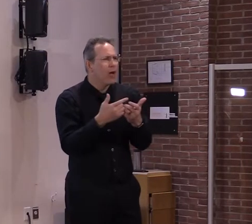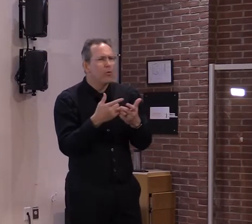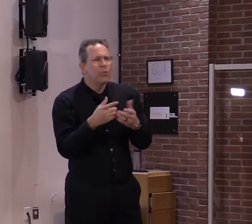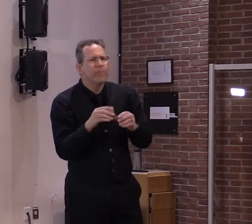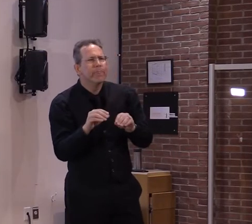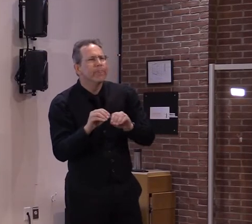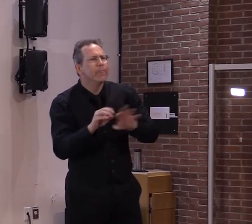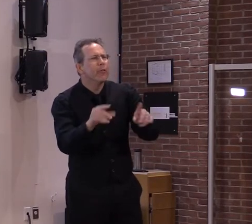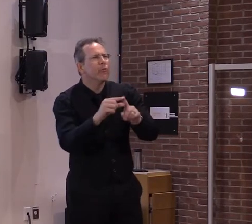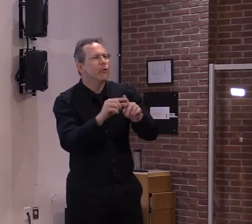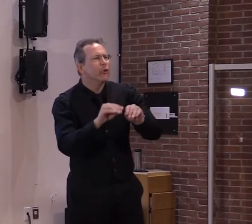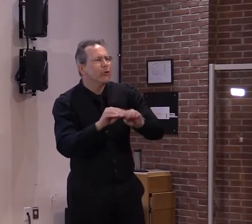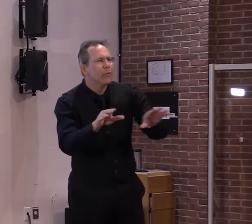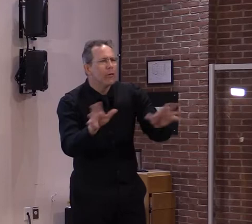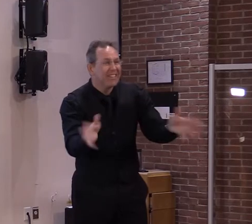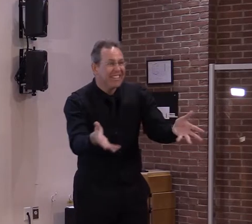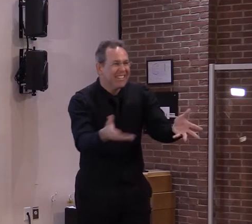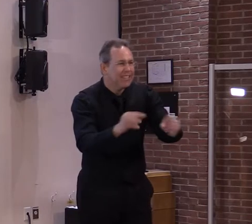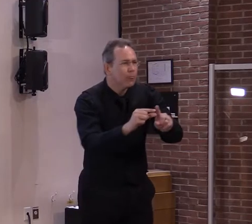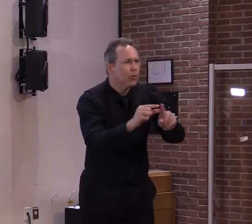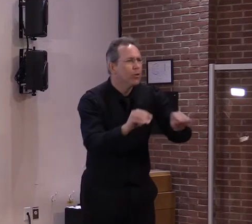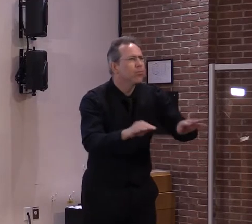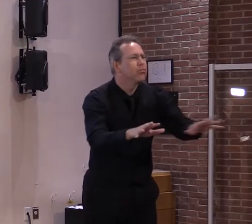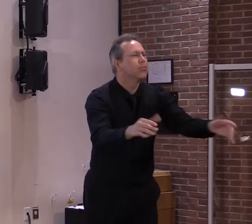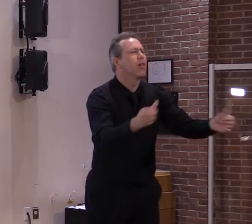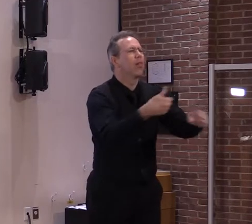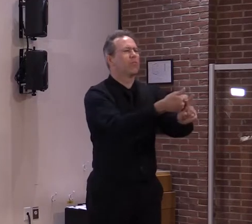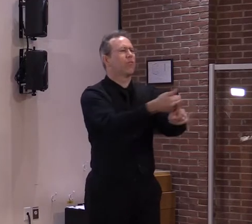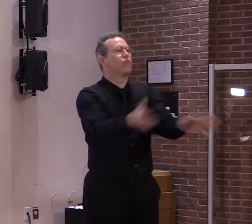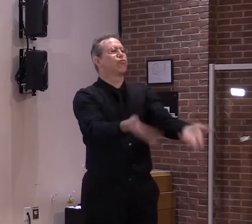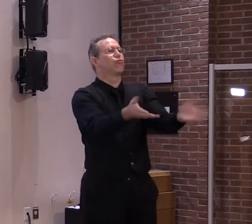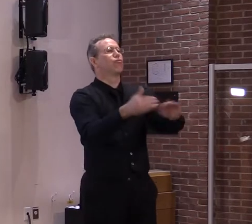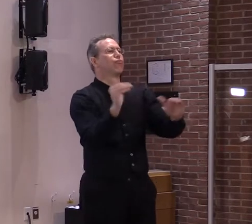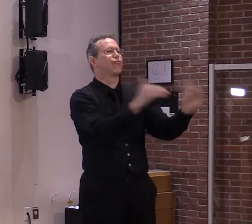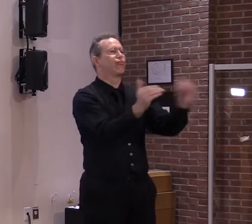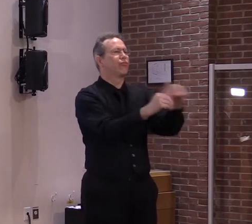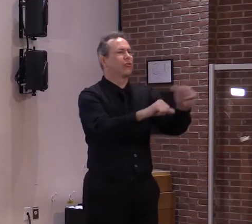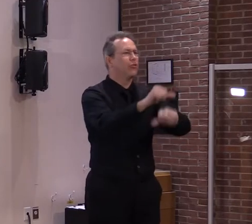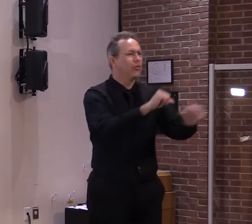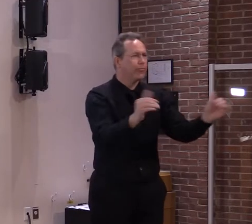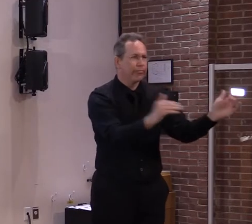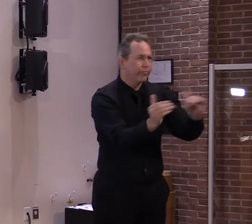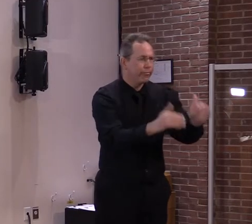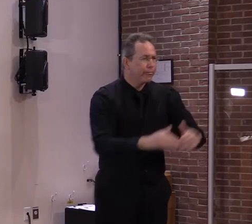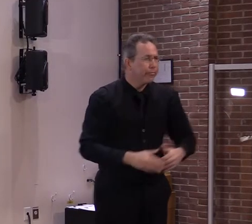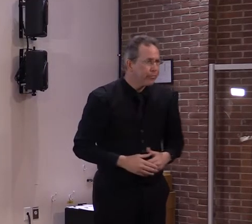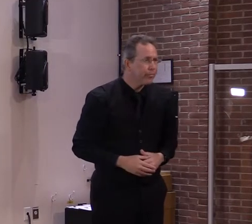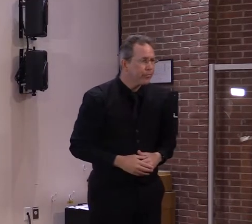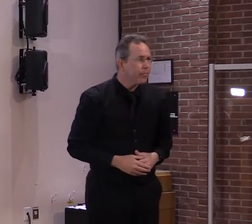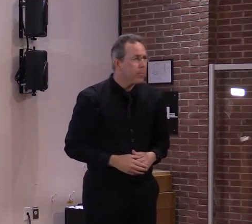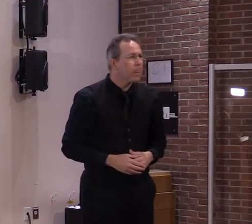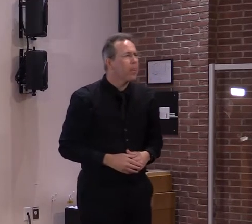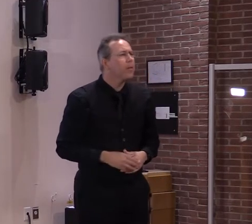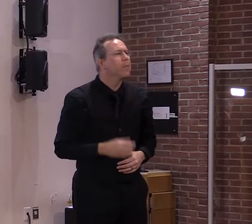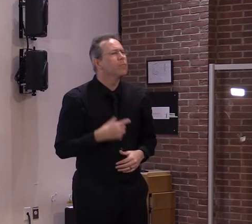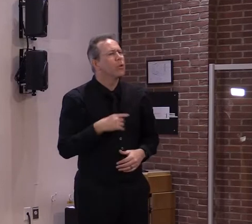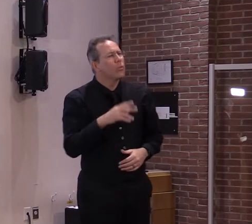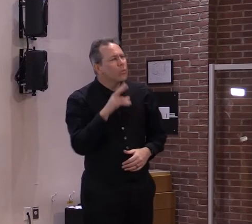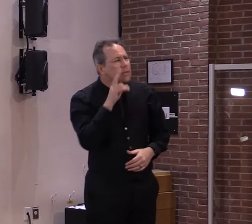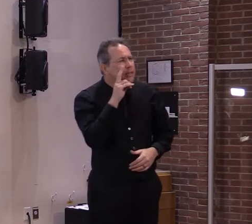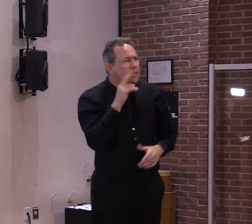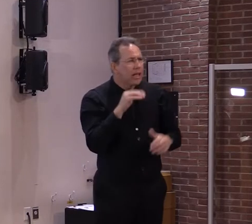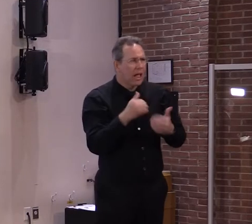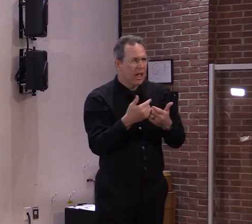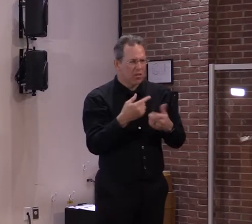younger age groups to get vaccinated. I think it's important, and I think you'll start seeing that rolling out in the next few